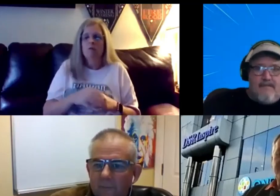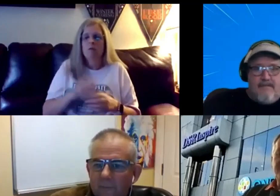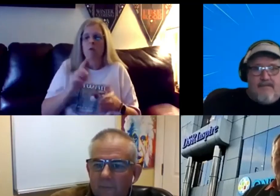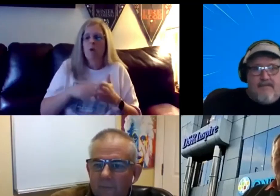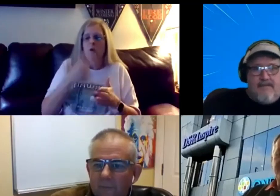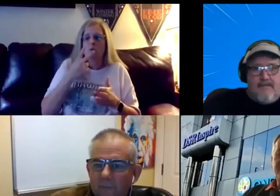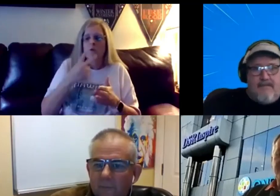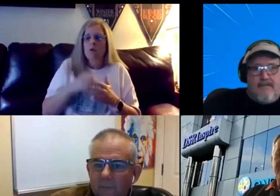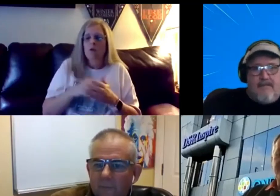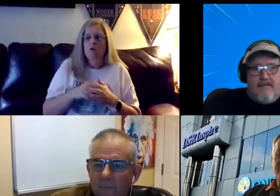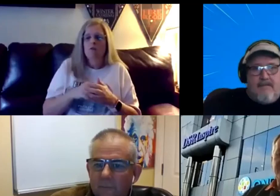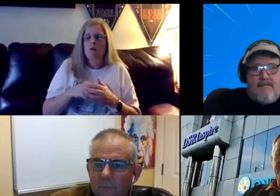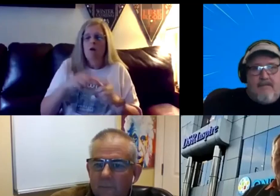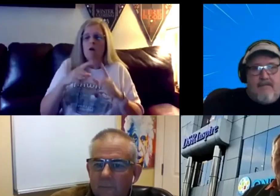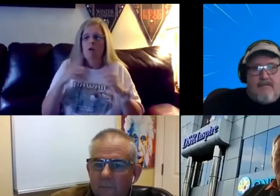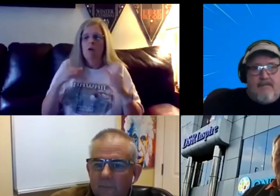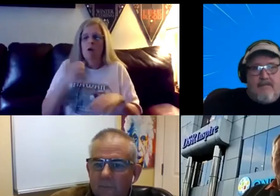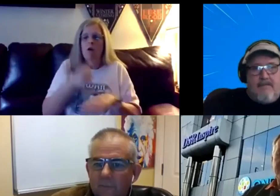lot of founders